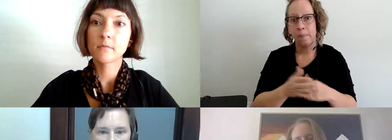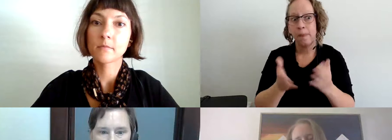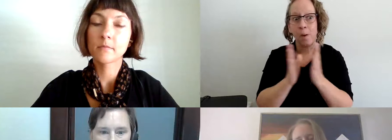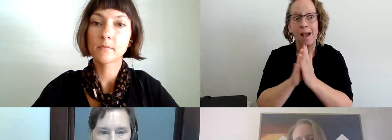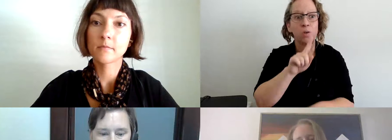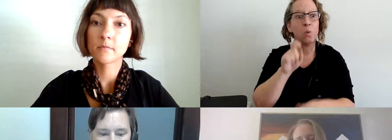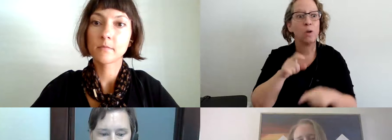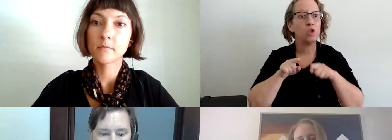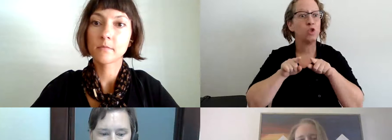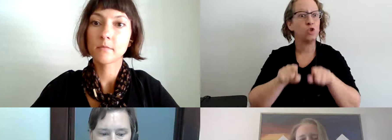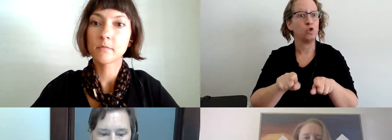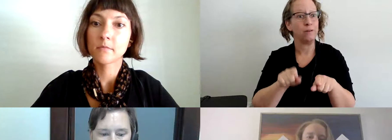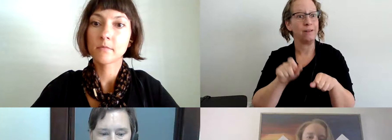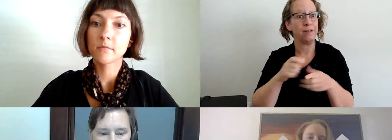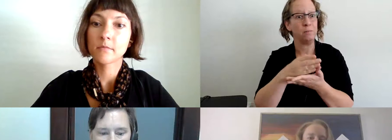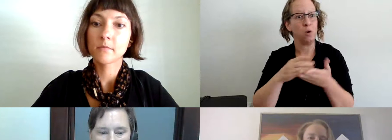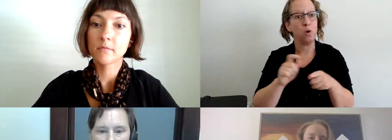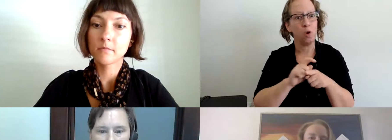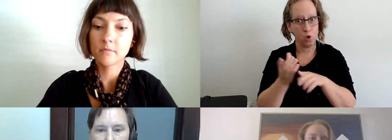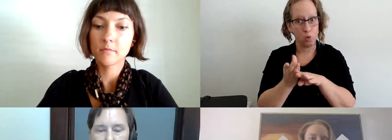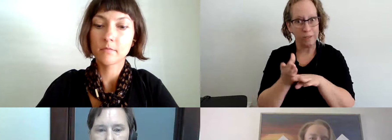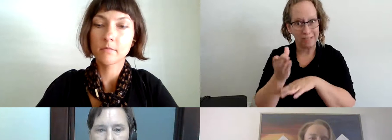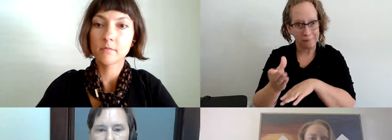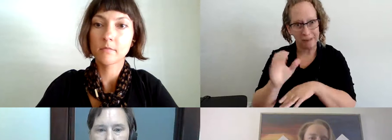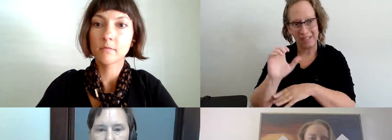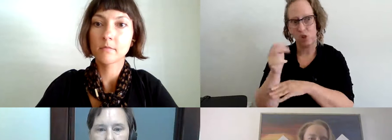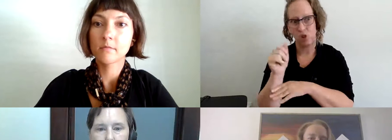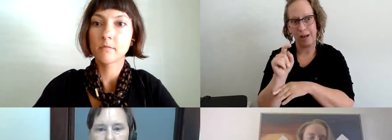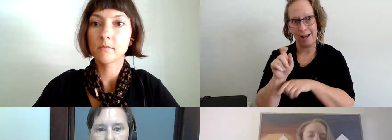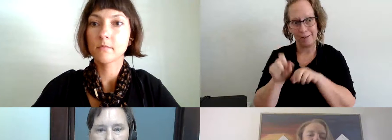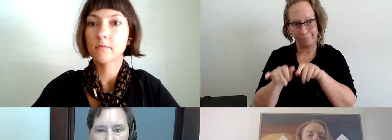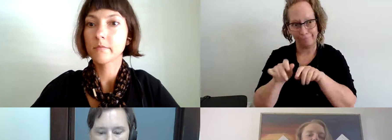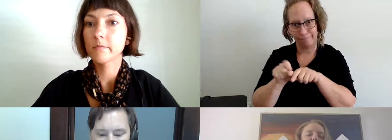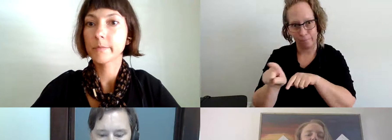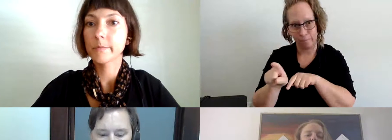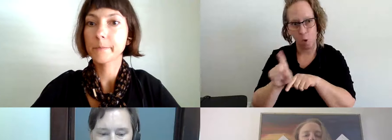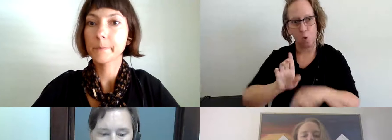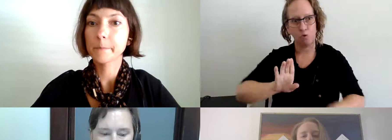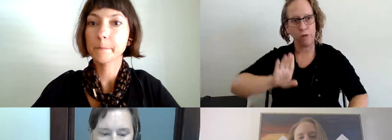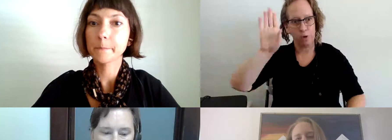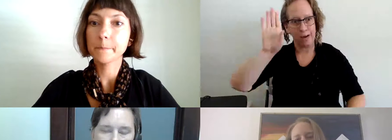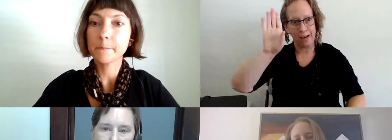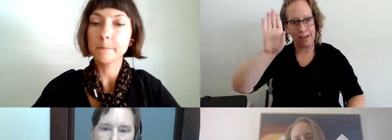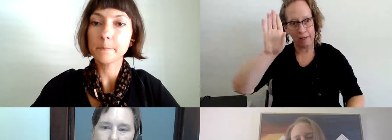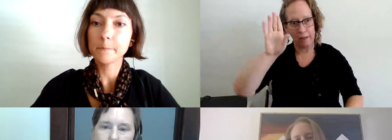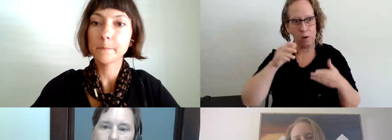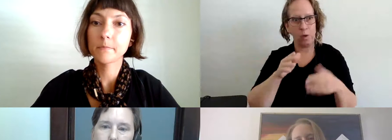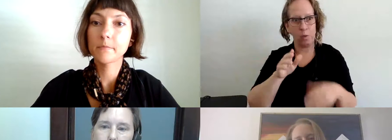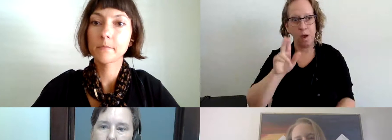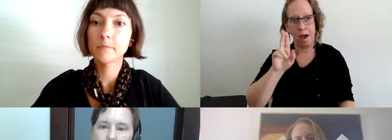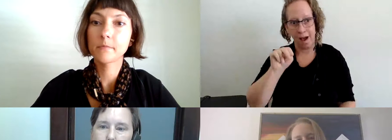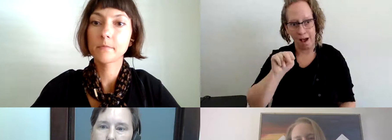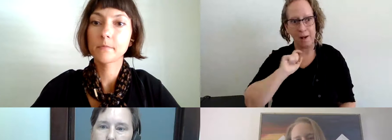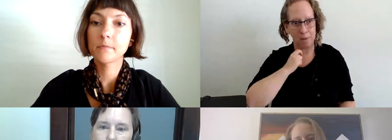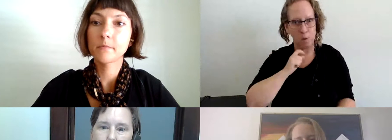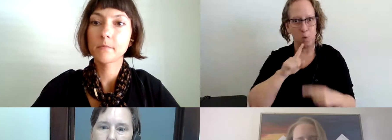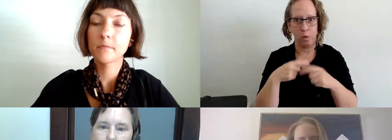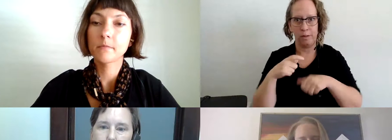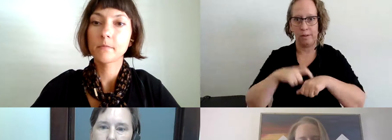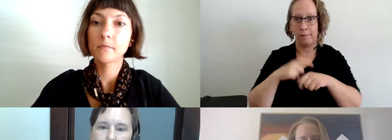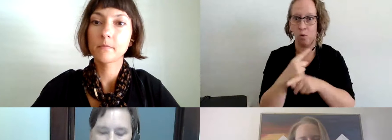question during this portion of the call, either submit it into the chat section or click the raise your hand button so that we can unmute you when the time